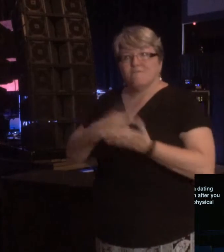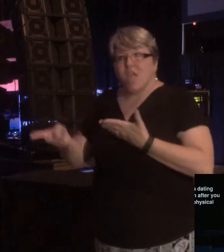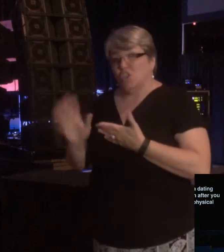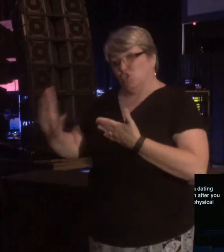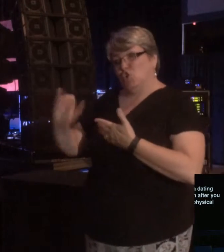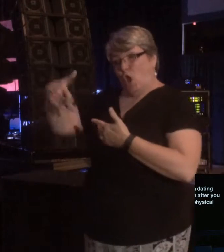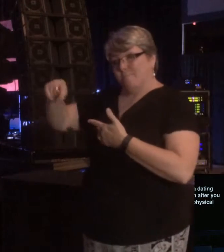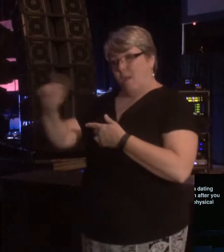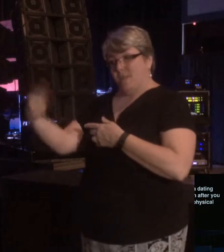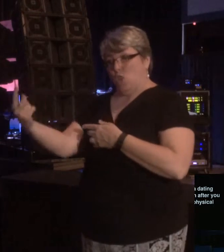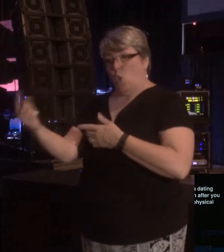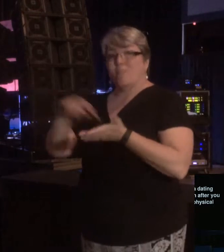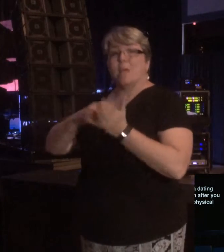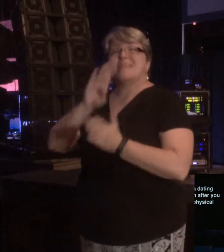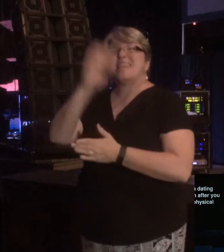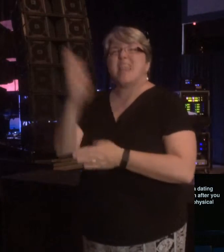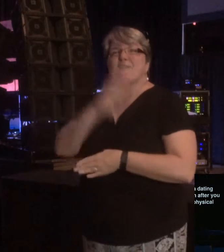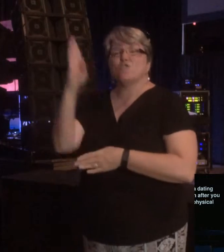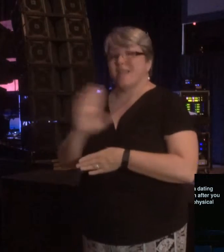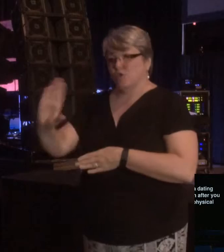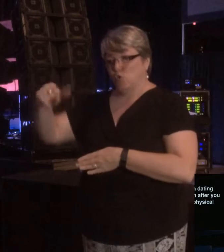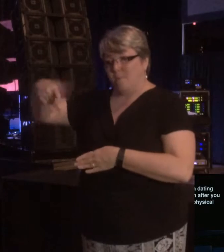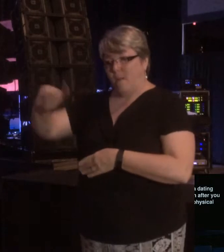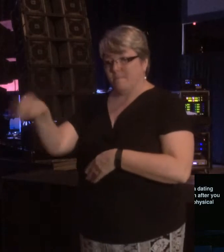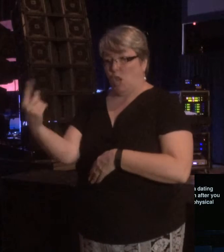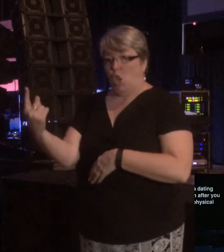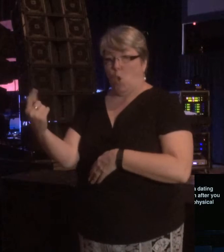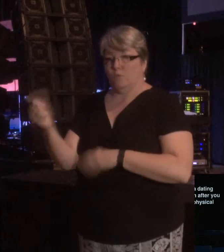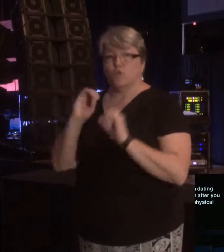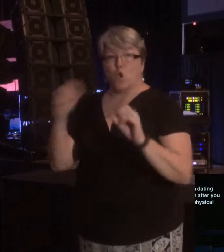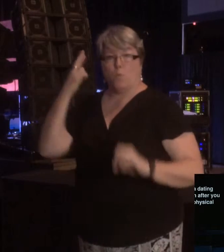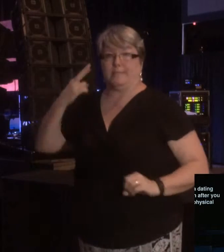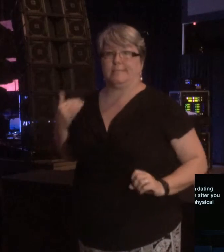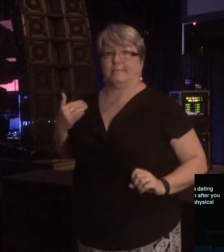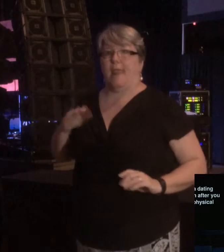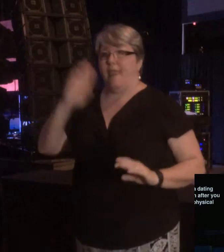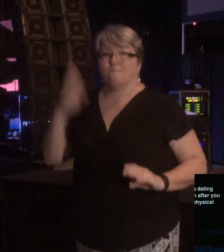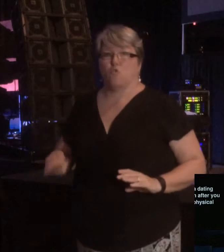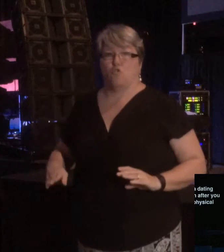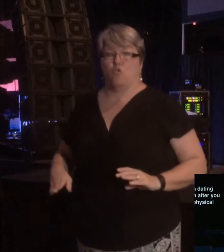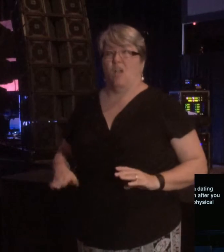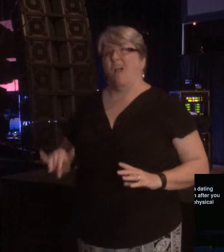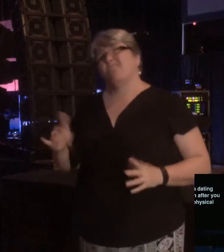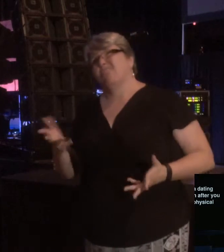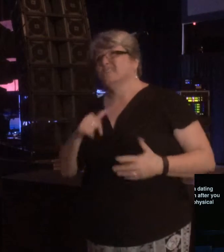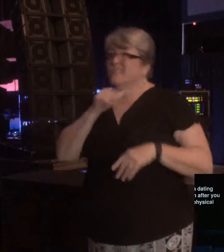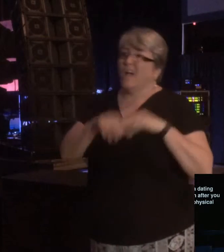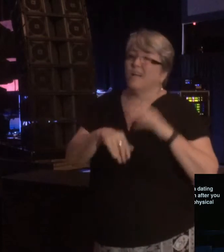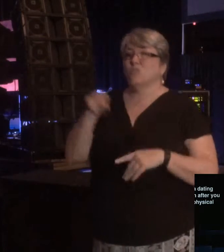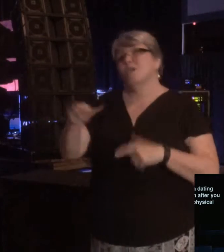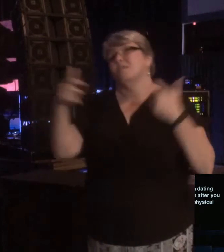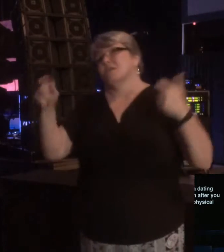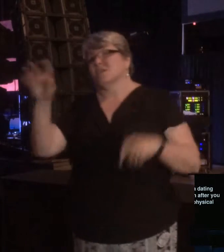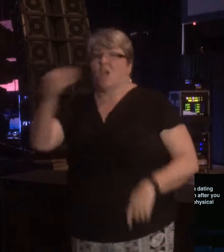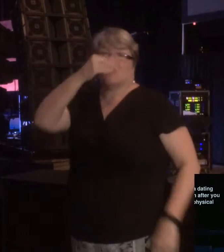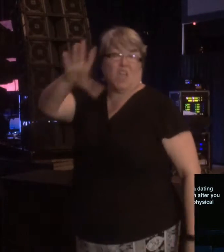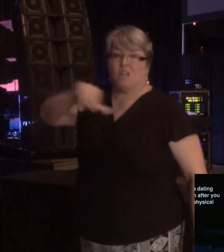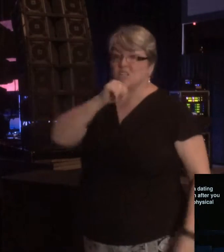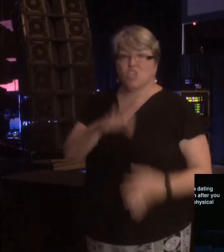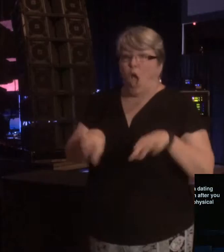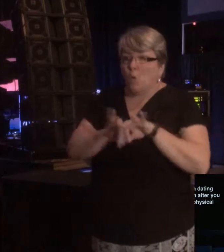my life, period. And I sought healing from the Lord. I invested in my friends.